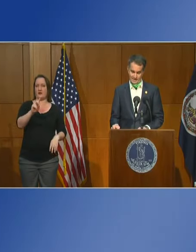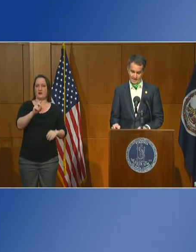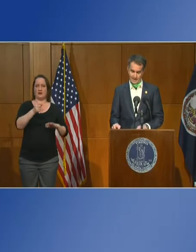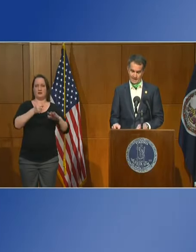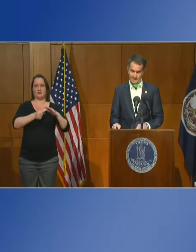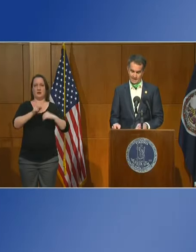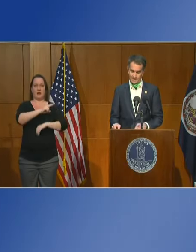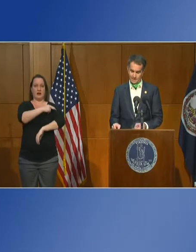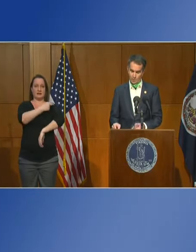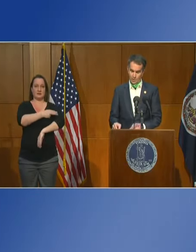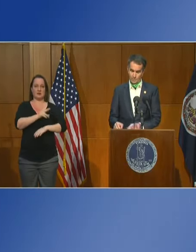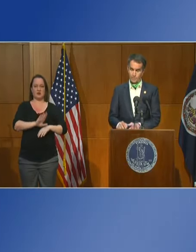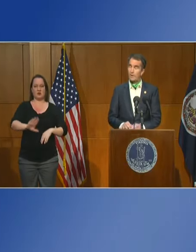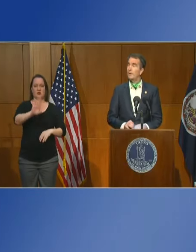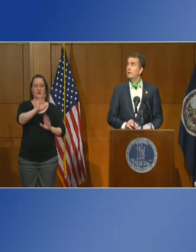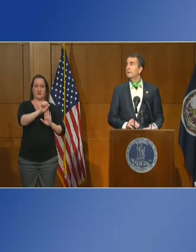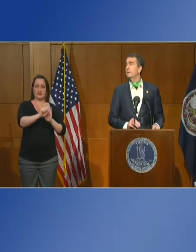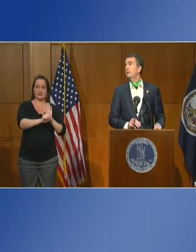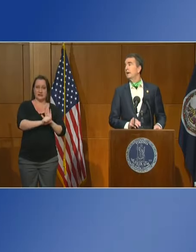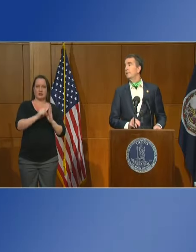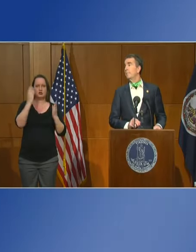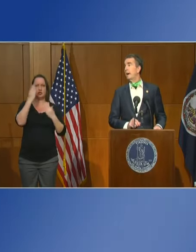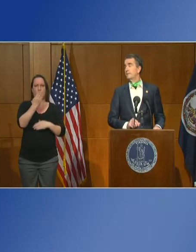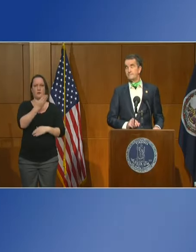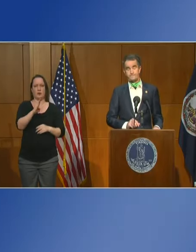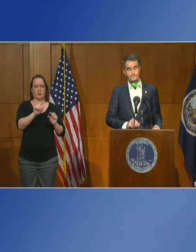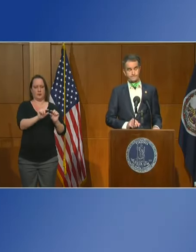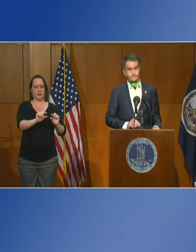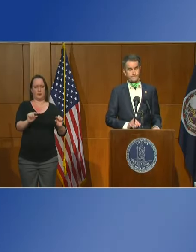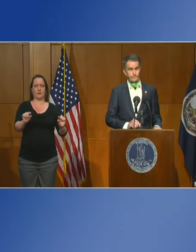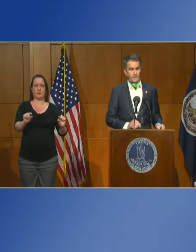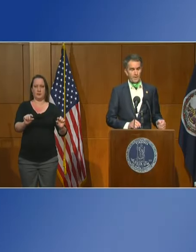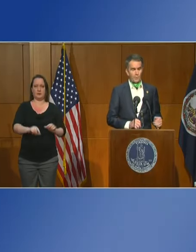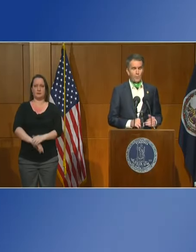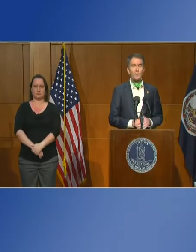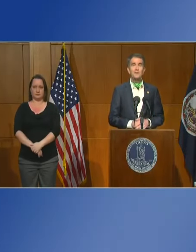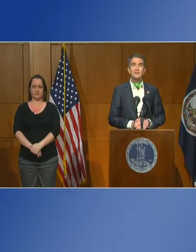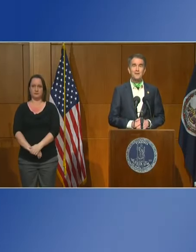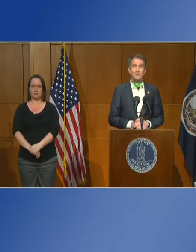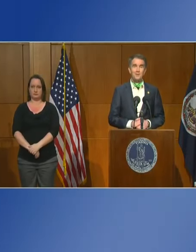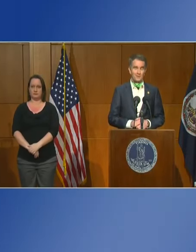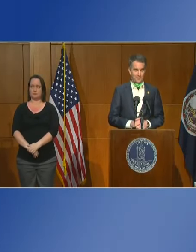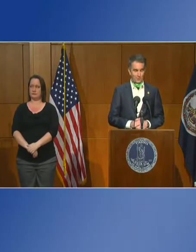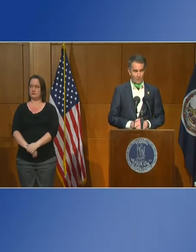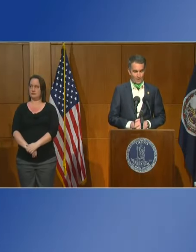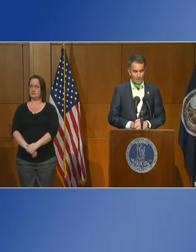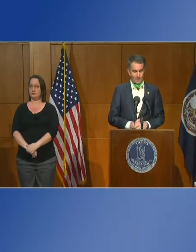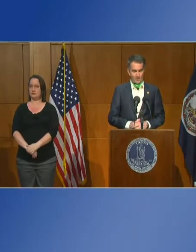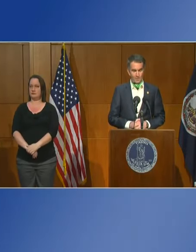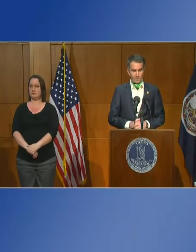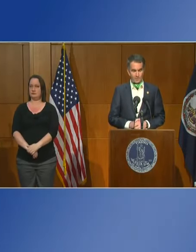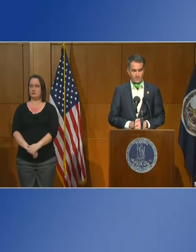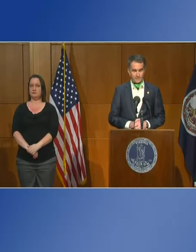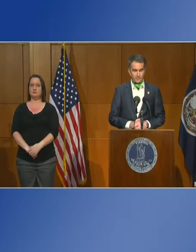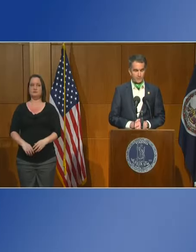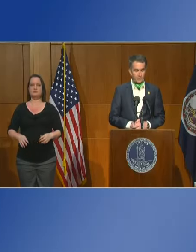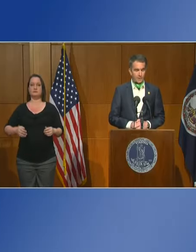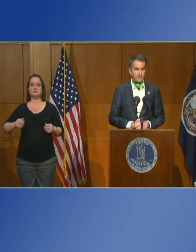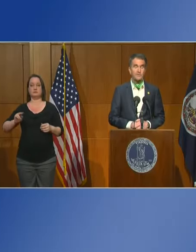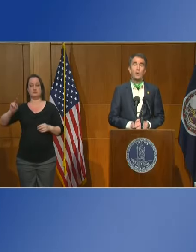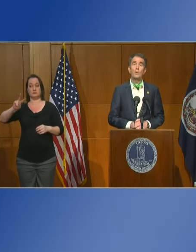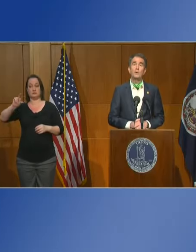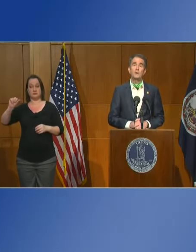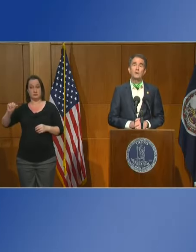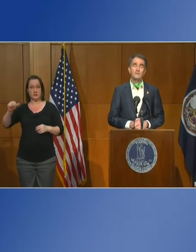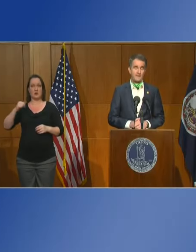state, again, the dark blue area at the bottom. We will continue to work with those officials on